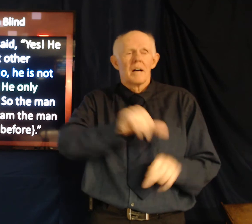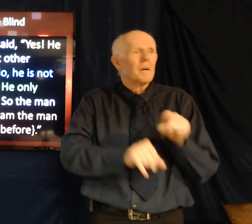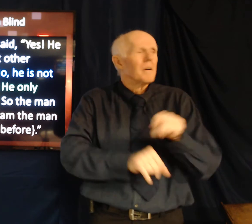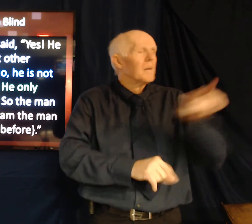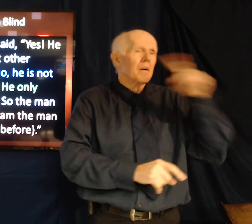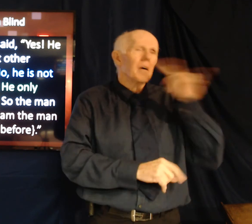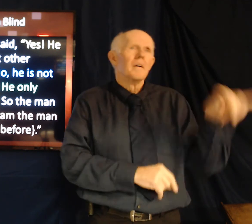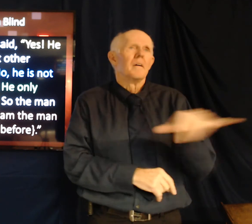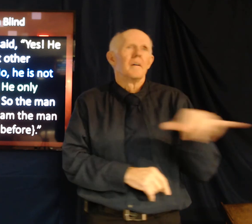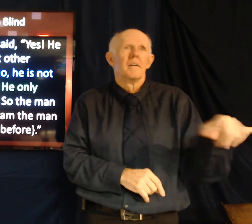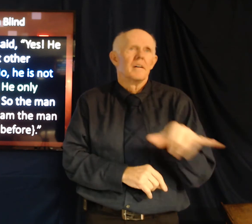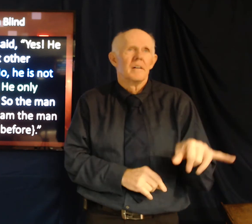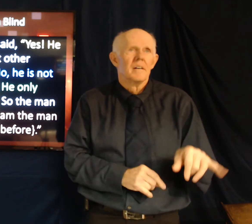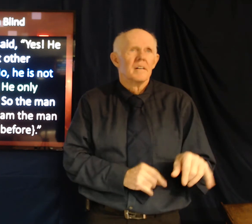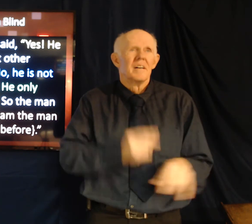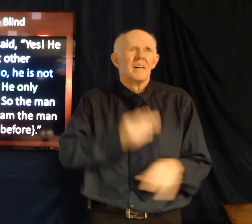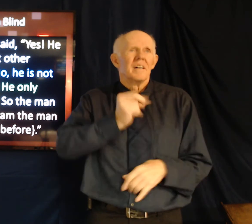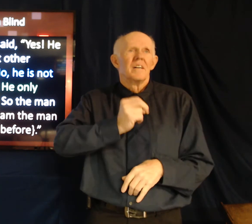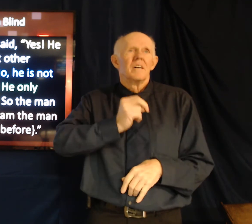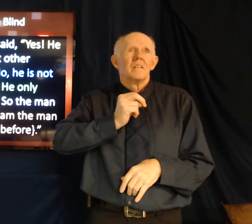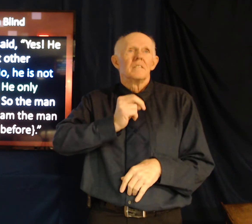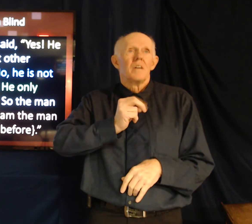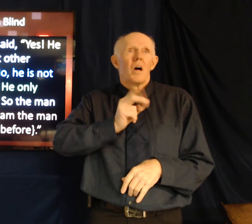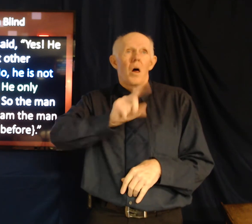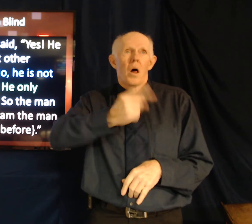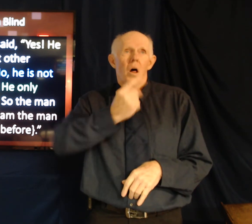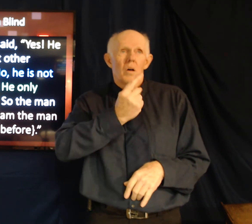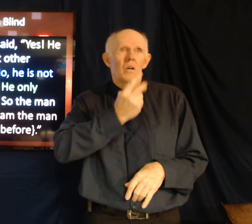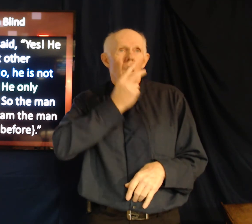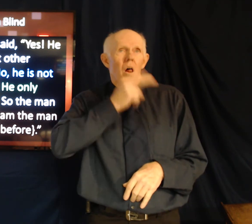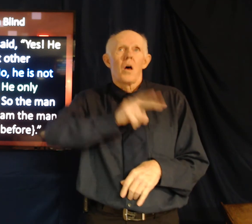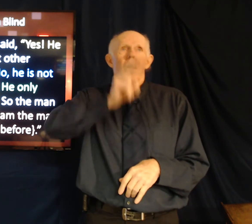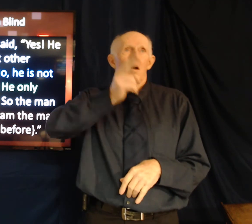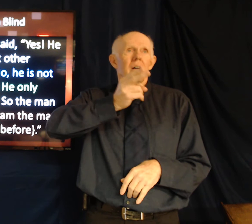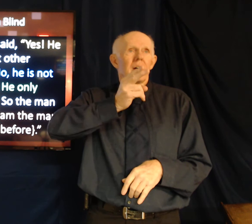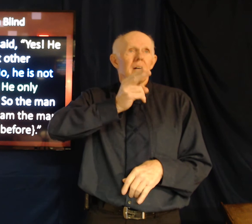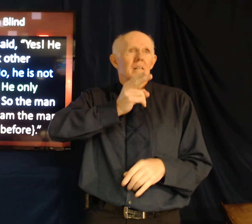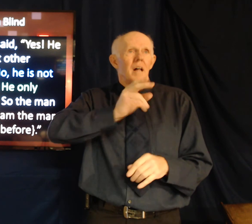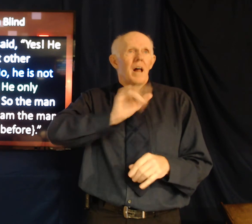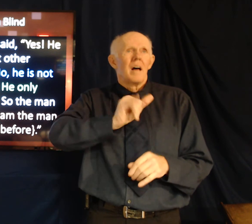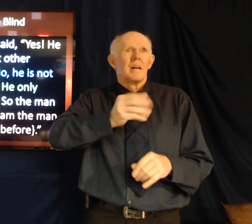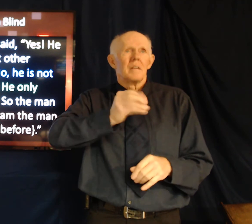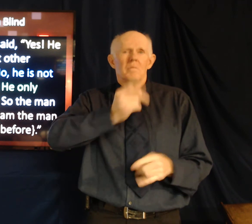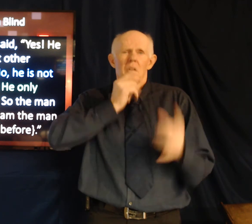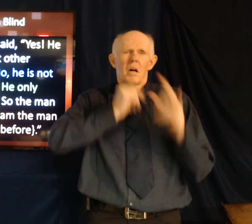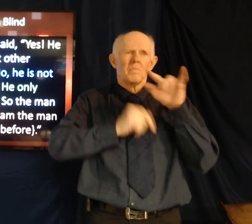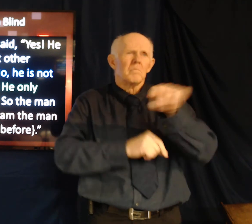he is not the same man. He only looks like him.